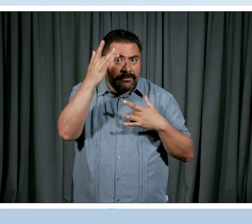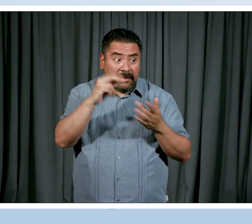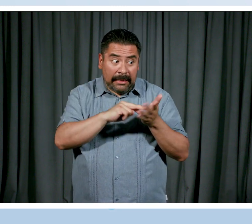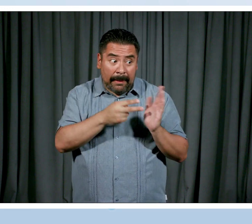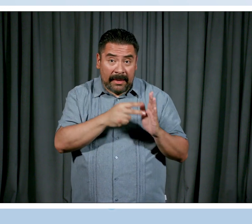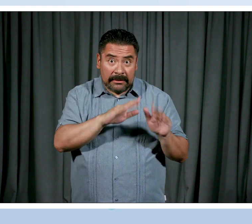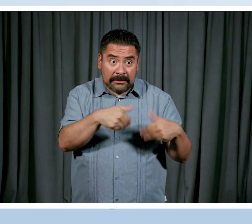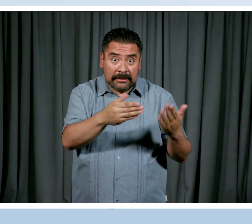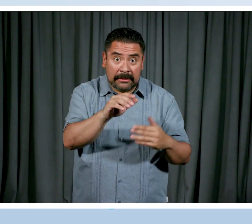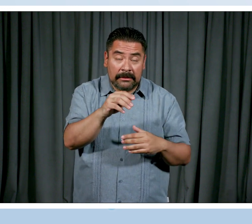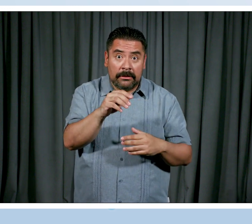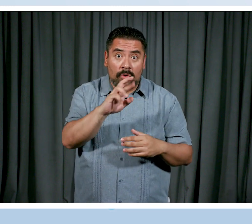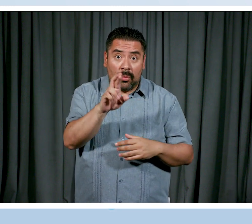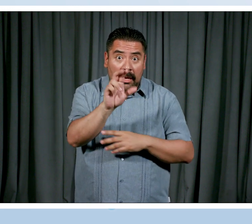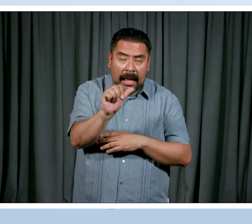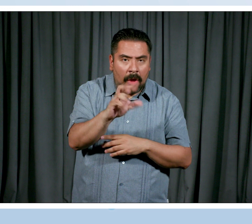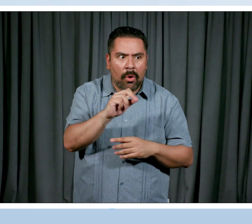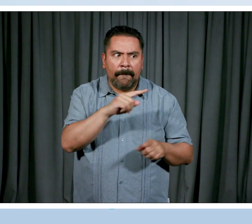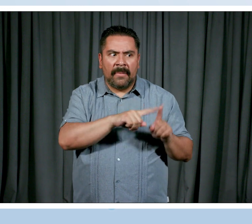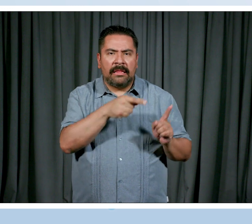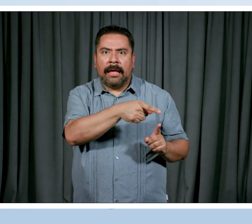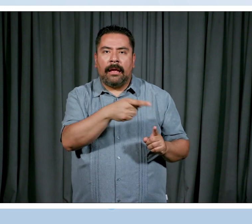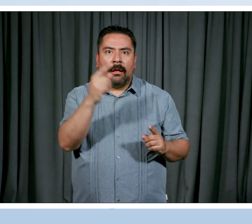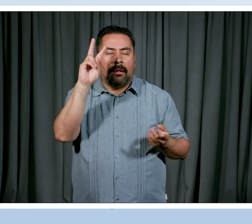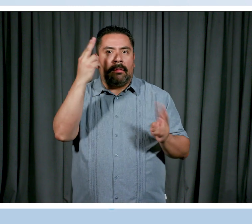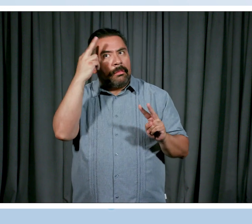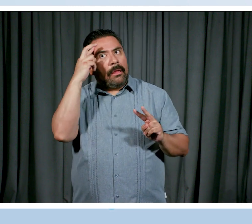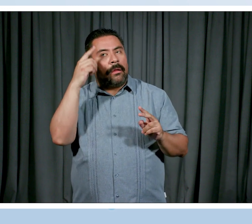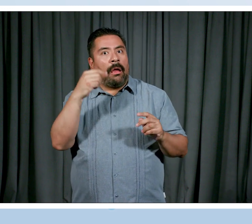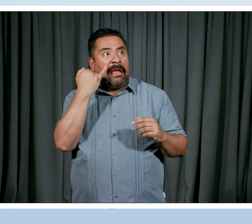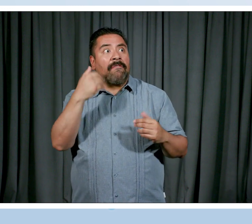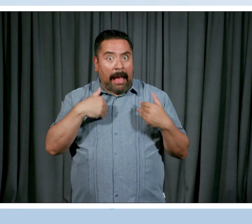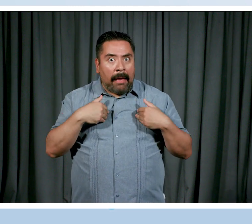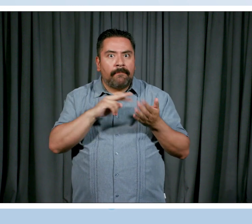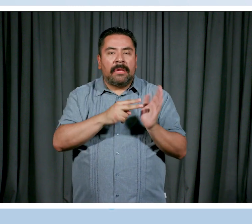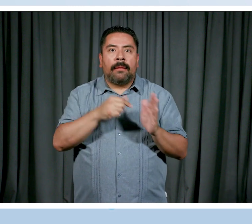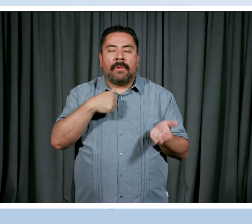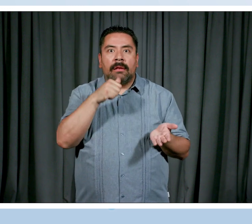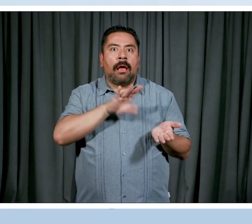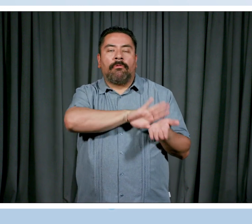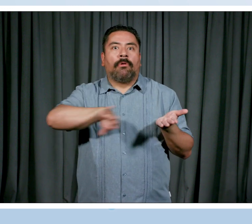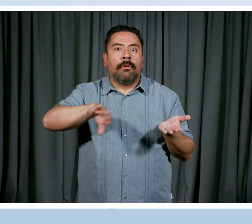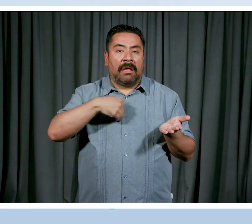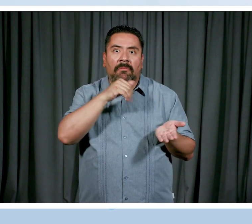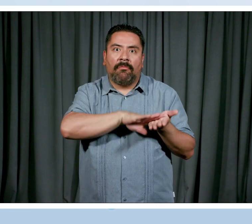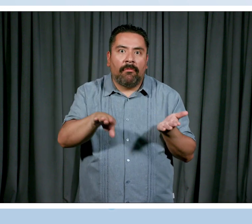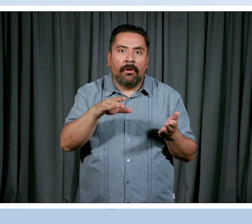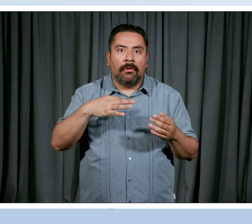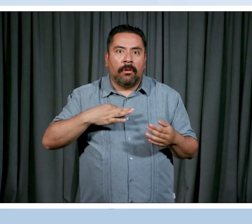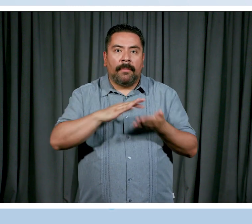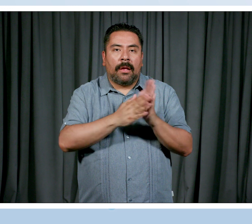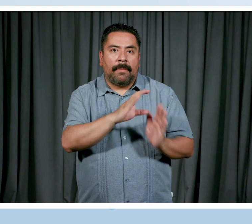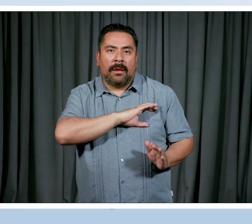reasonable accommodation. I think it feels like to them it's an opportunity to kind of get people out of the running. And so I think that can give a lot